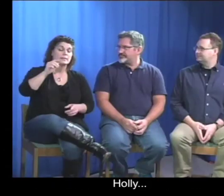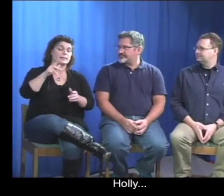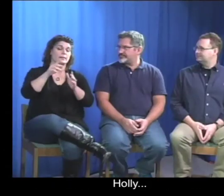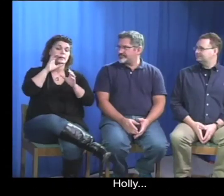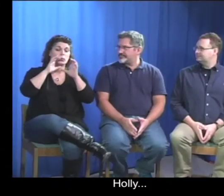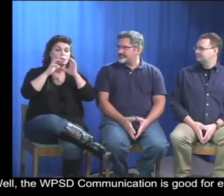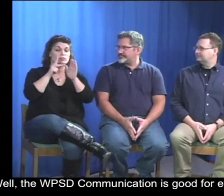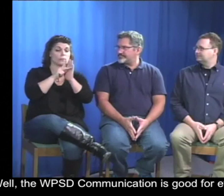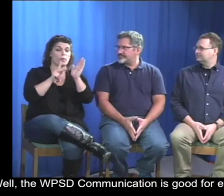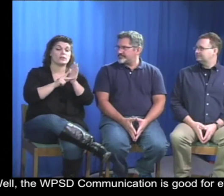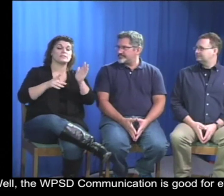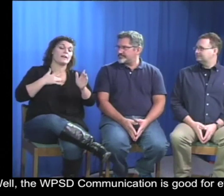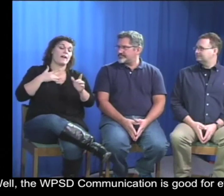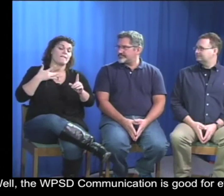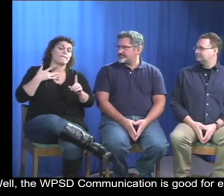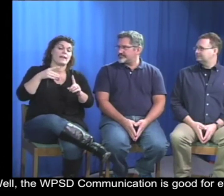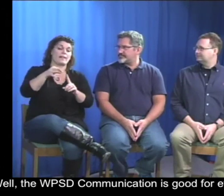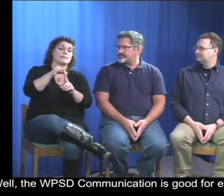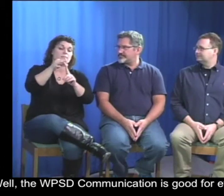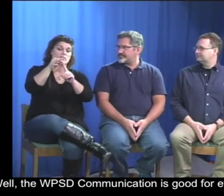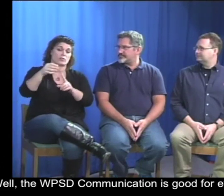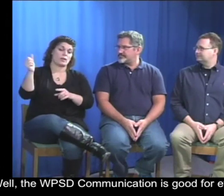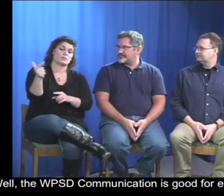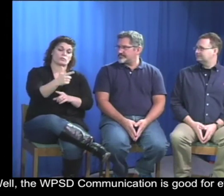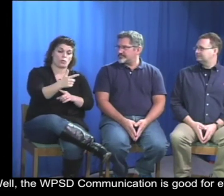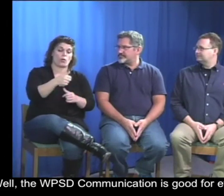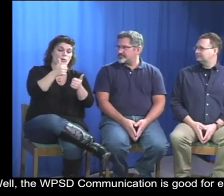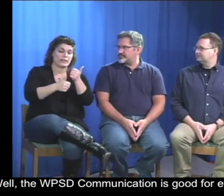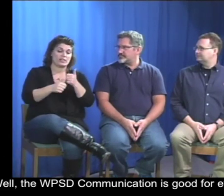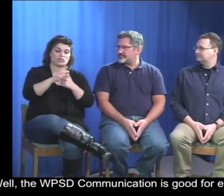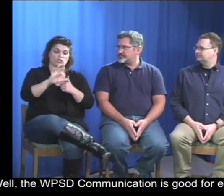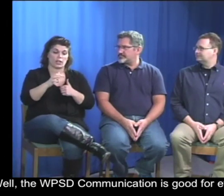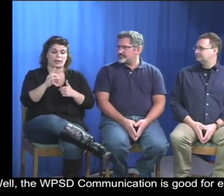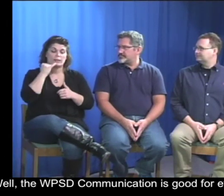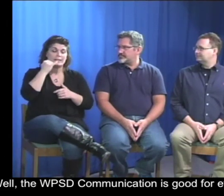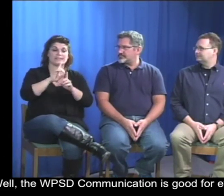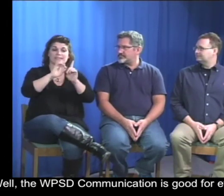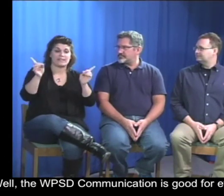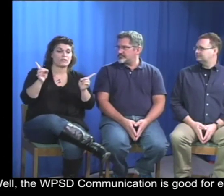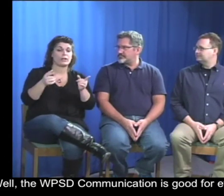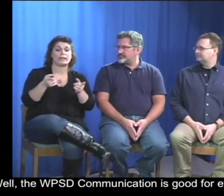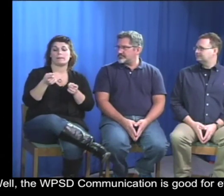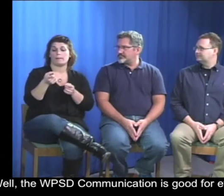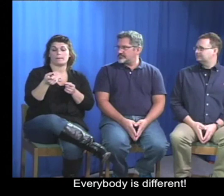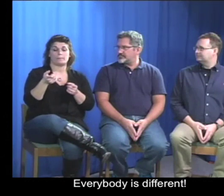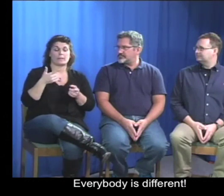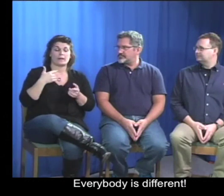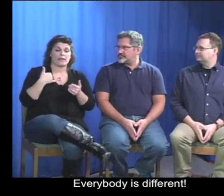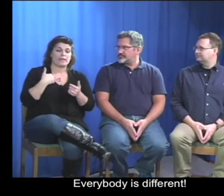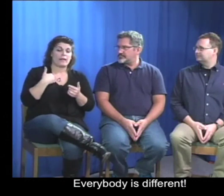Holly? Well, the WPSD communication policy is good for everyone. Everybody's